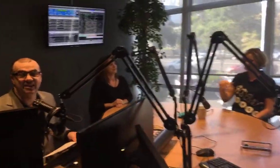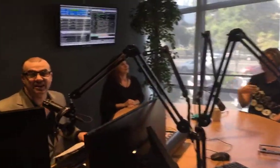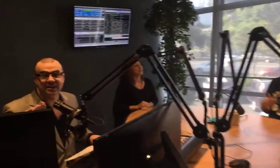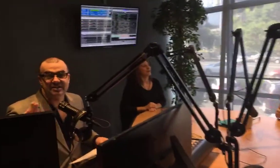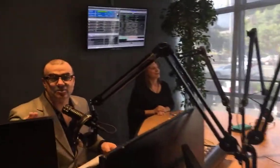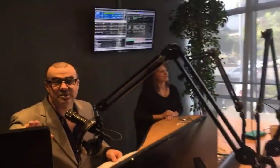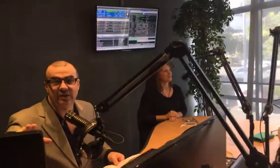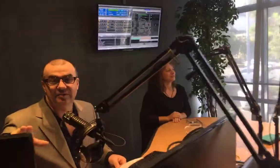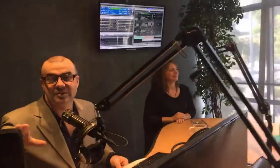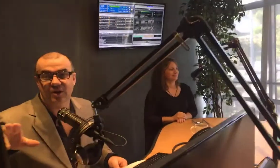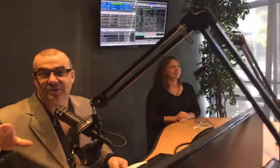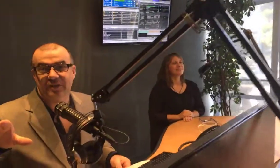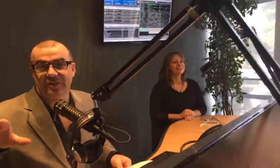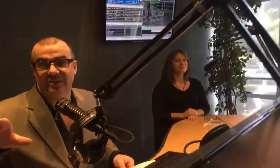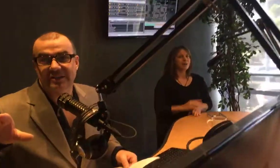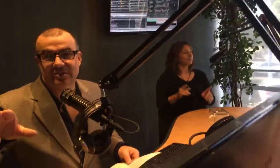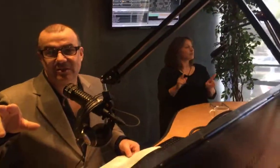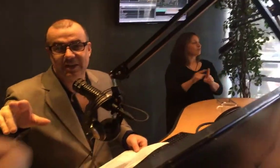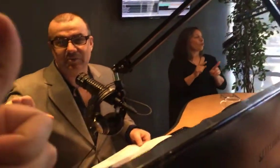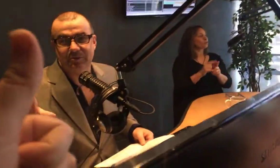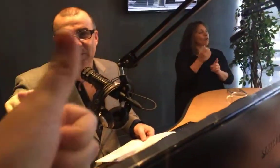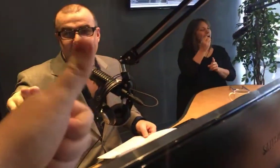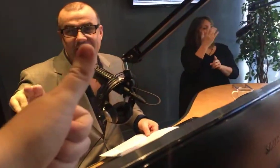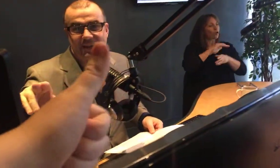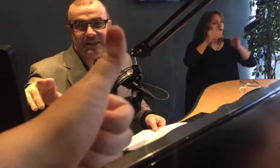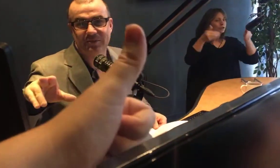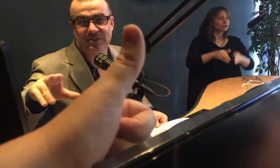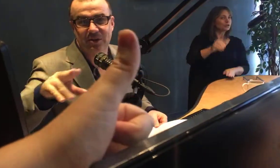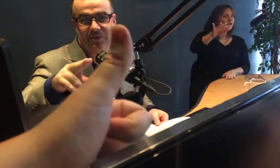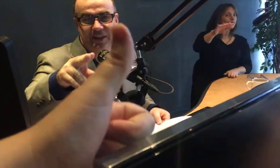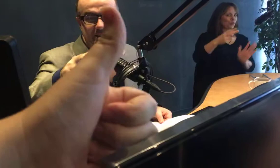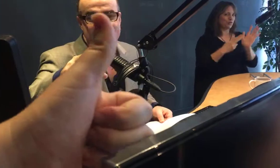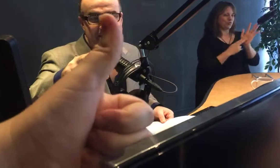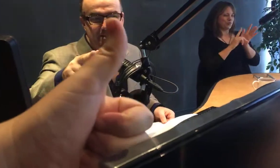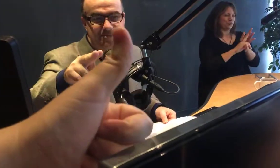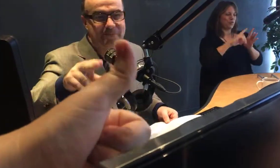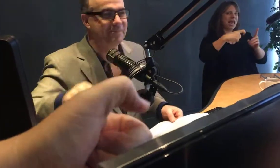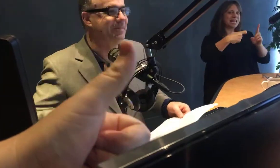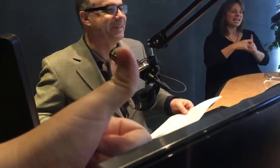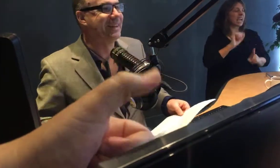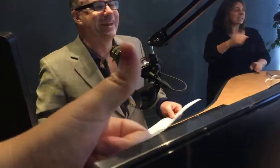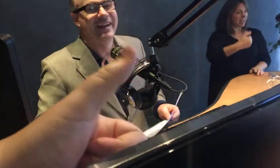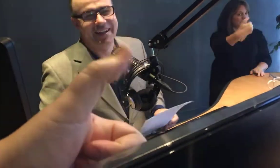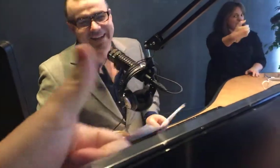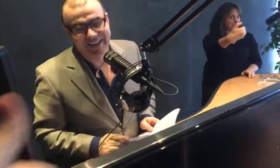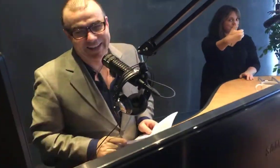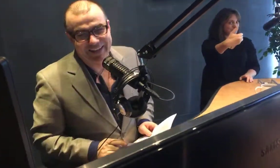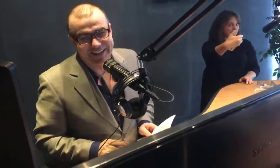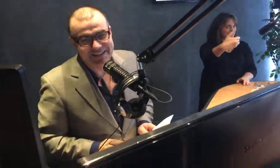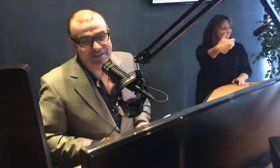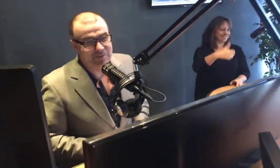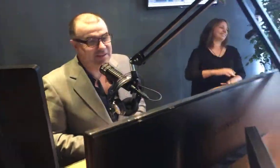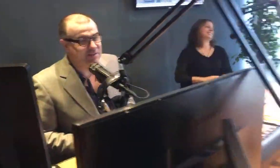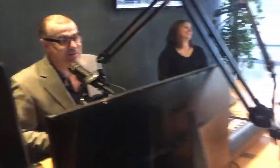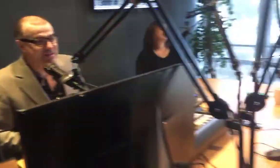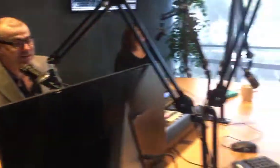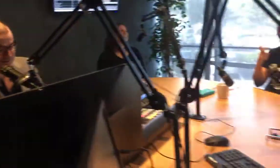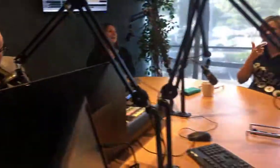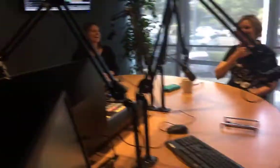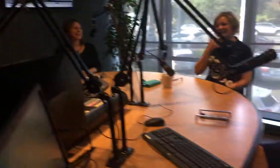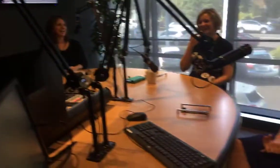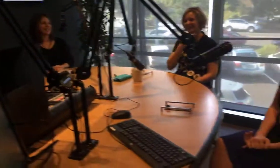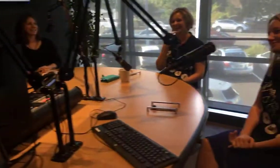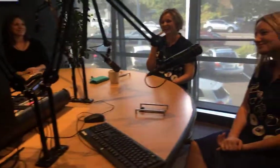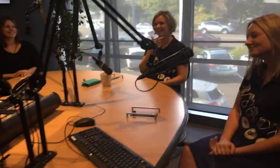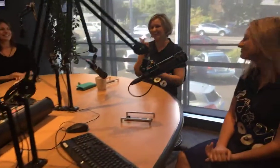And Nick is also our photographer. I forgot to introduce Nick beforehand. Nick is our photographer. That's his thumb, so that we can do this